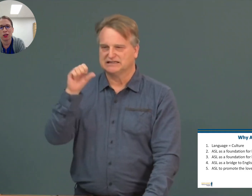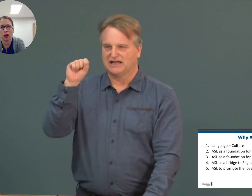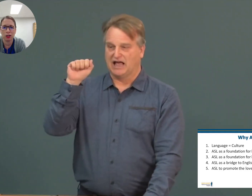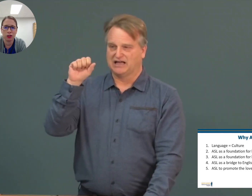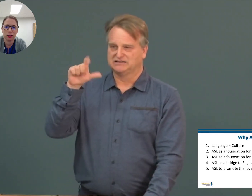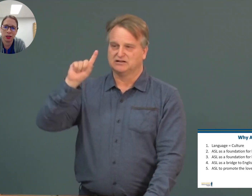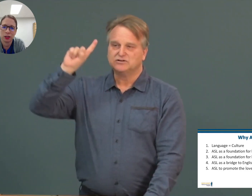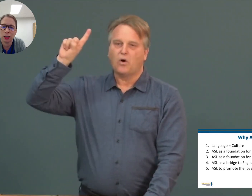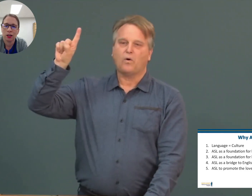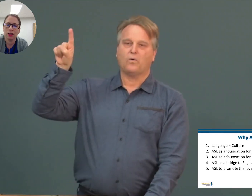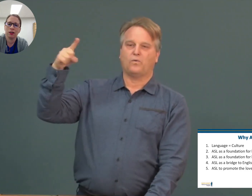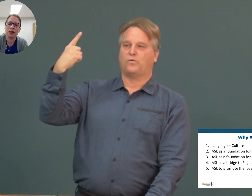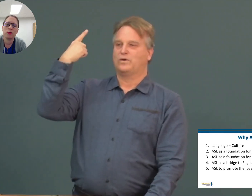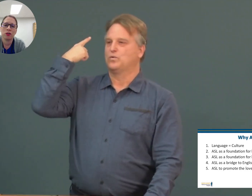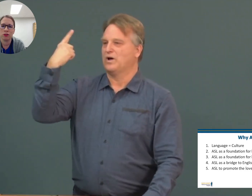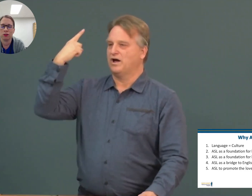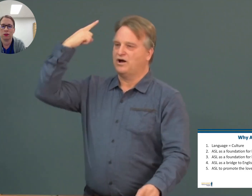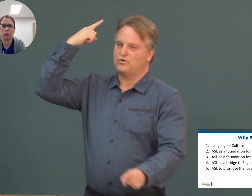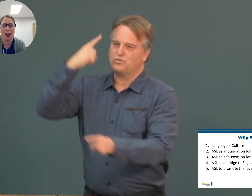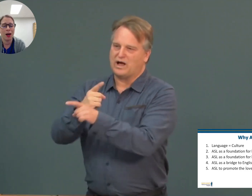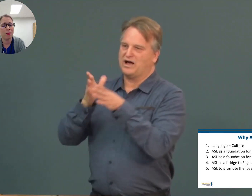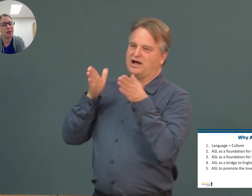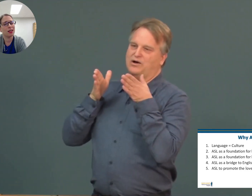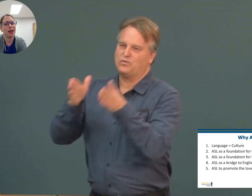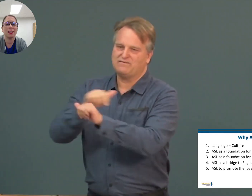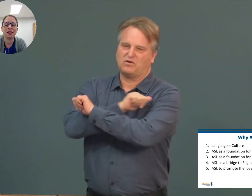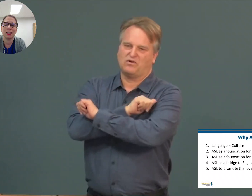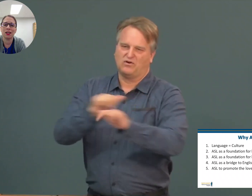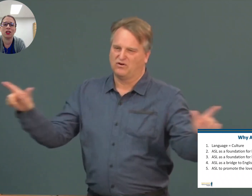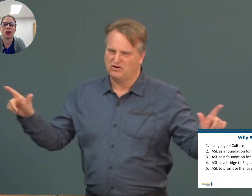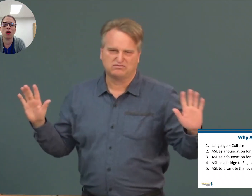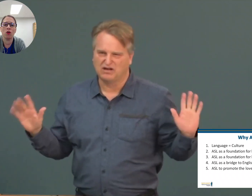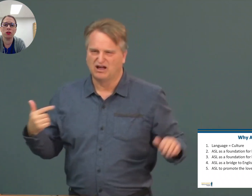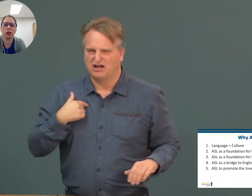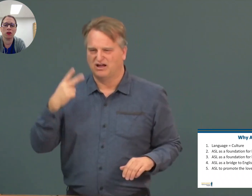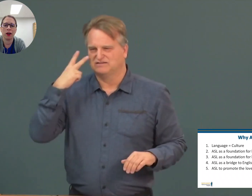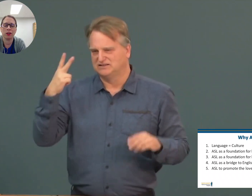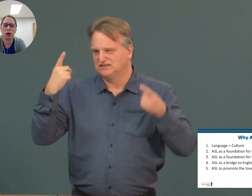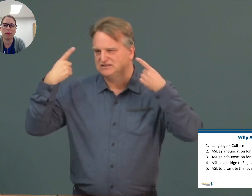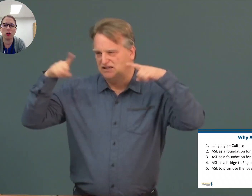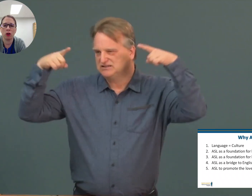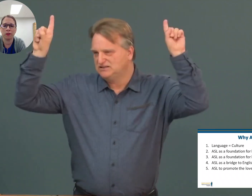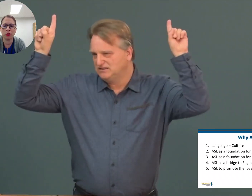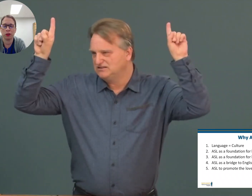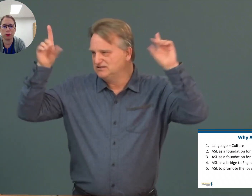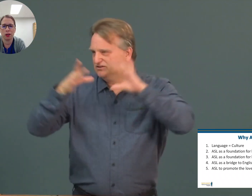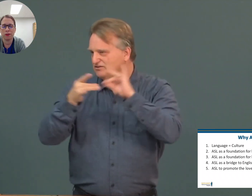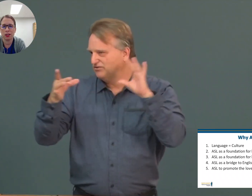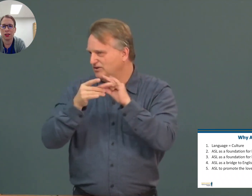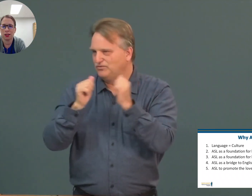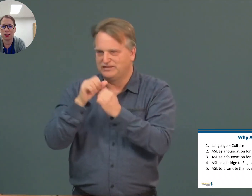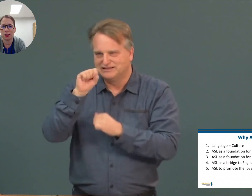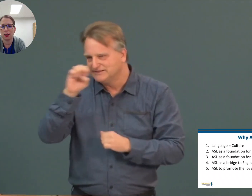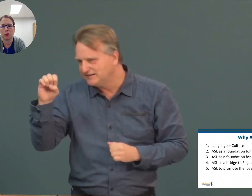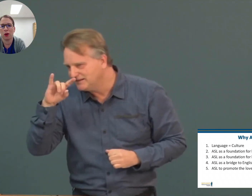knowledge and language. I'm not saying that ASL is the only correct way for all deaf children. I've seen successes in other ways